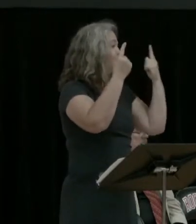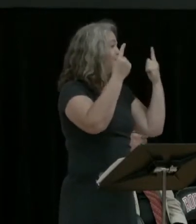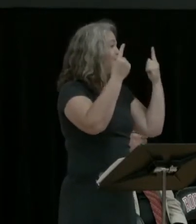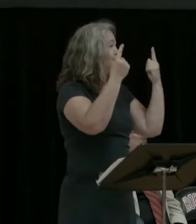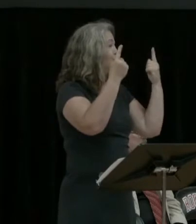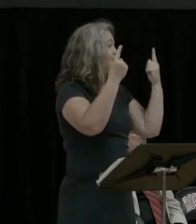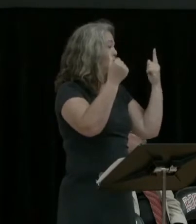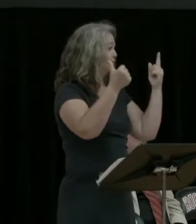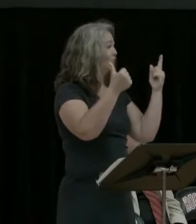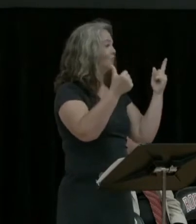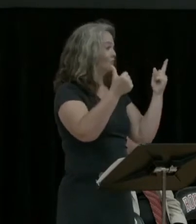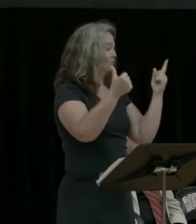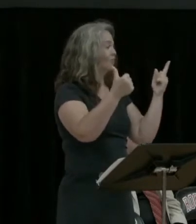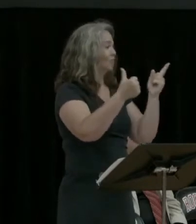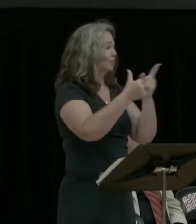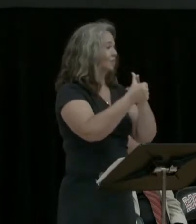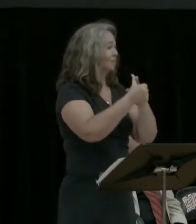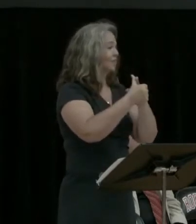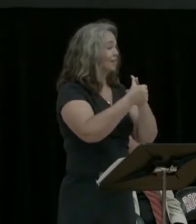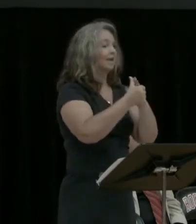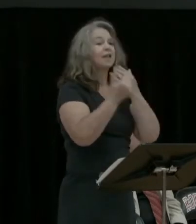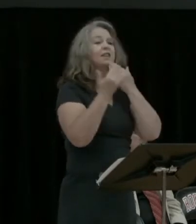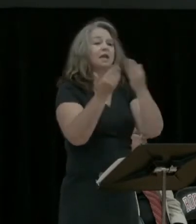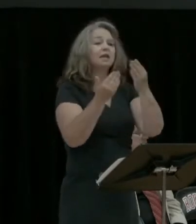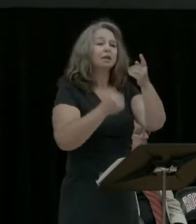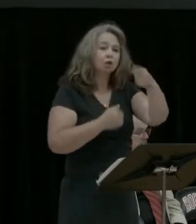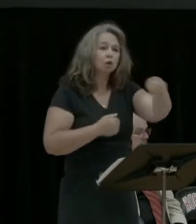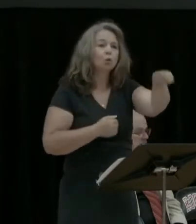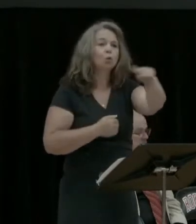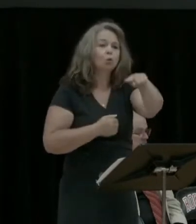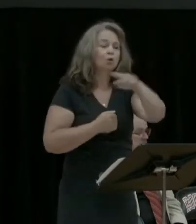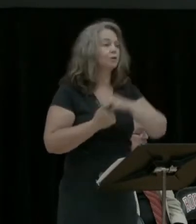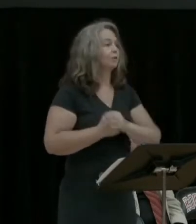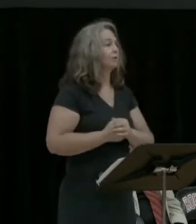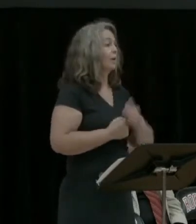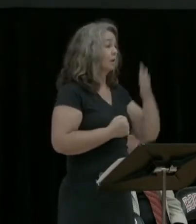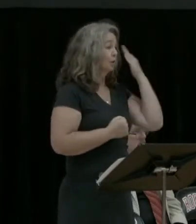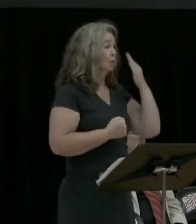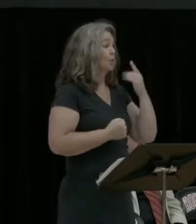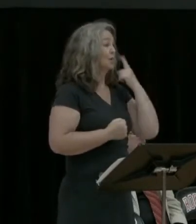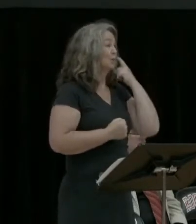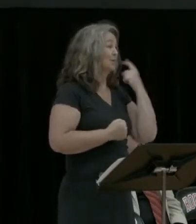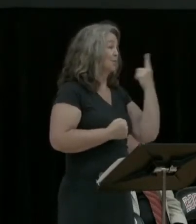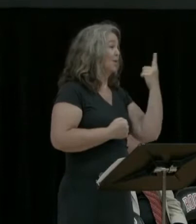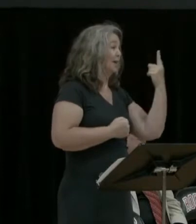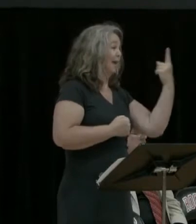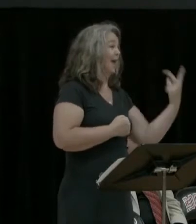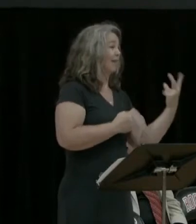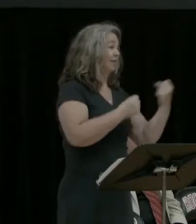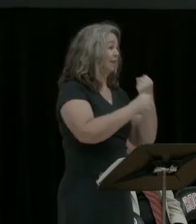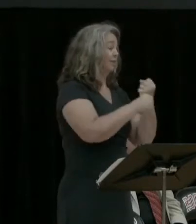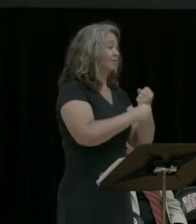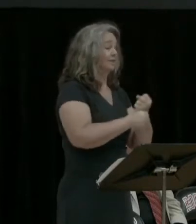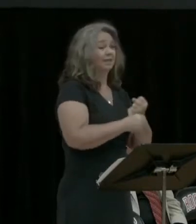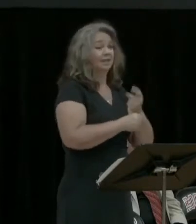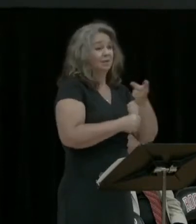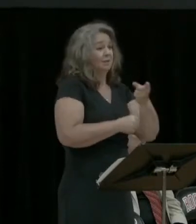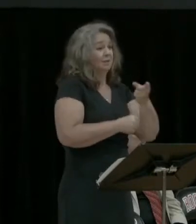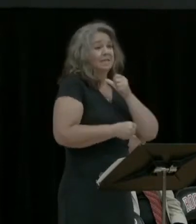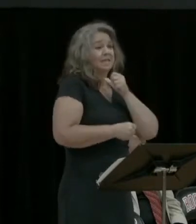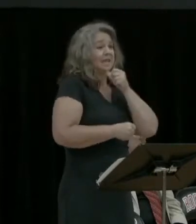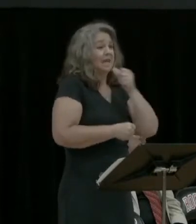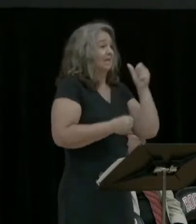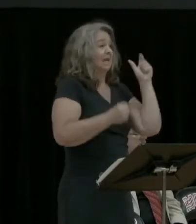of all, I'd like to thank you. I know the past year and a half wasn't what you or any of